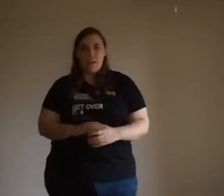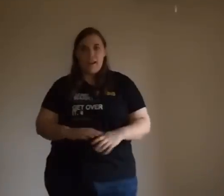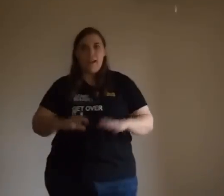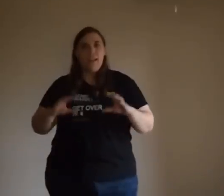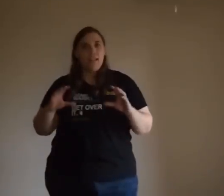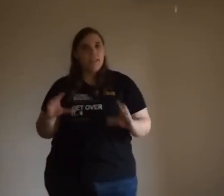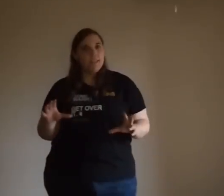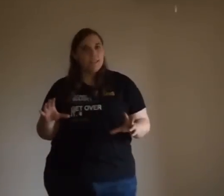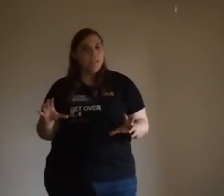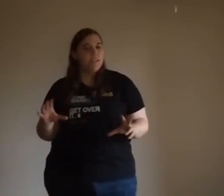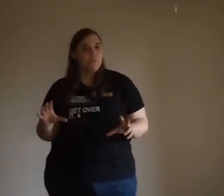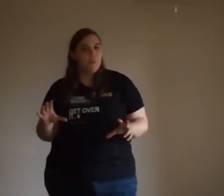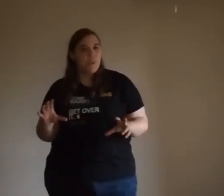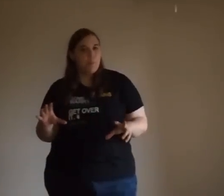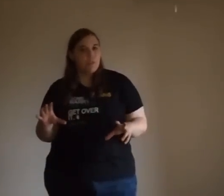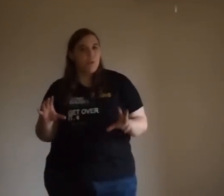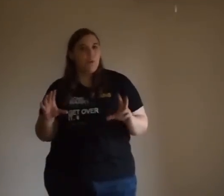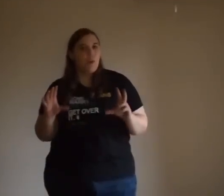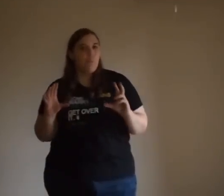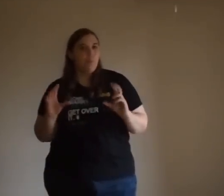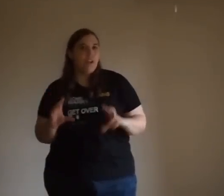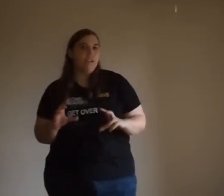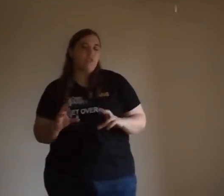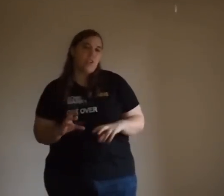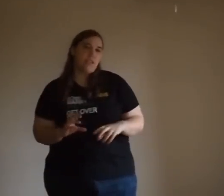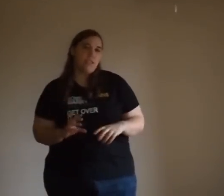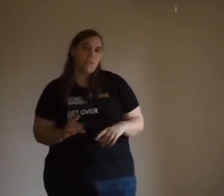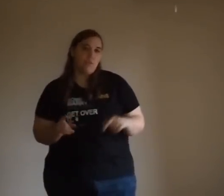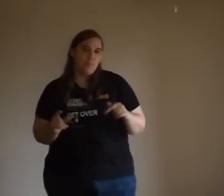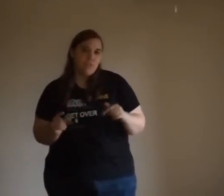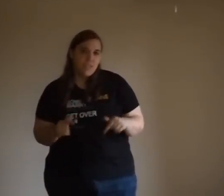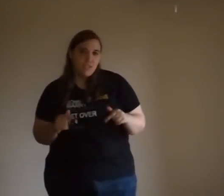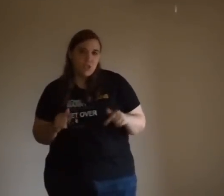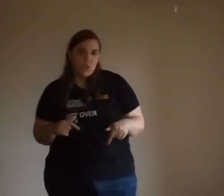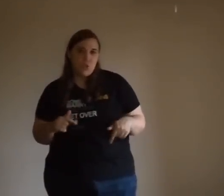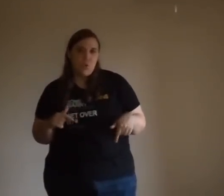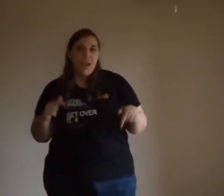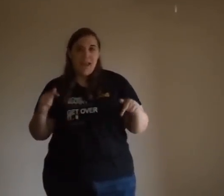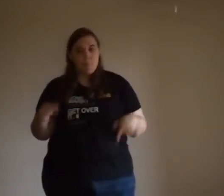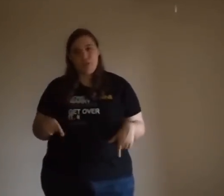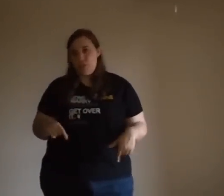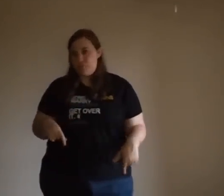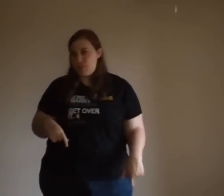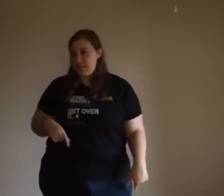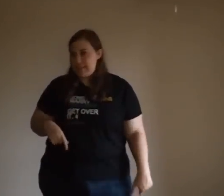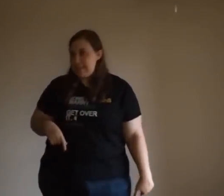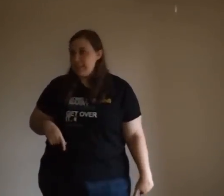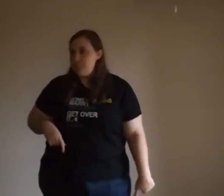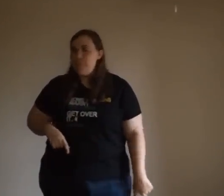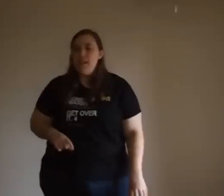Okay, this scene is from the episode called Bread and Circuses from season 2, episode 14.